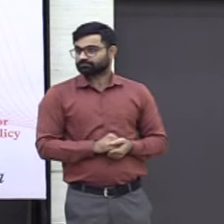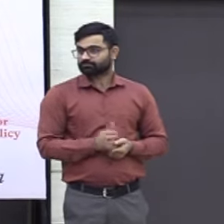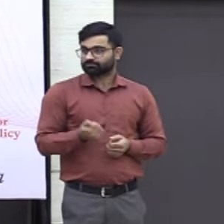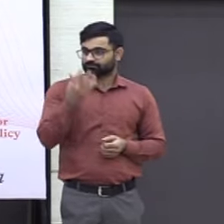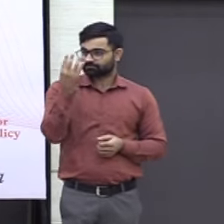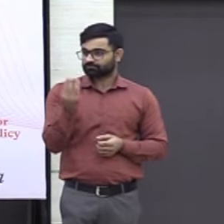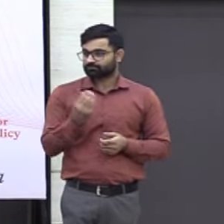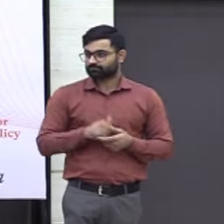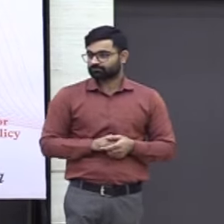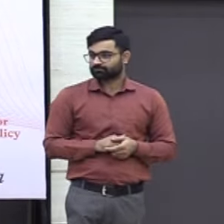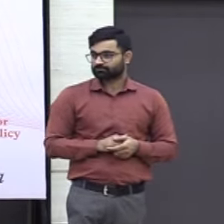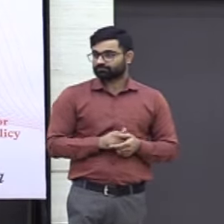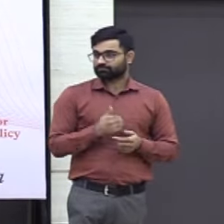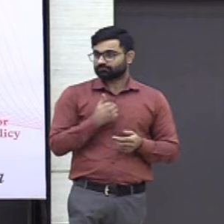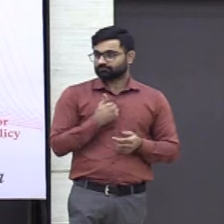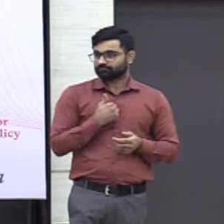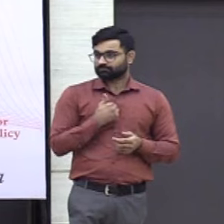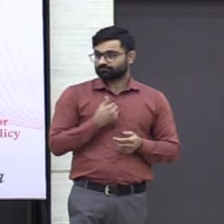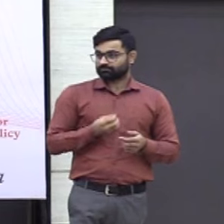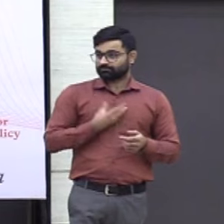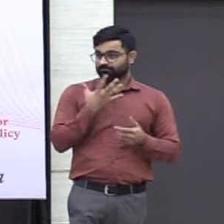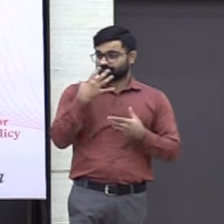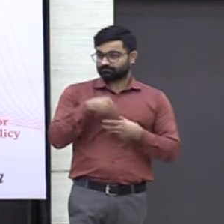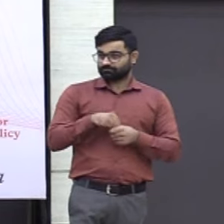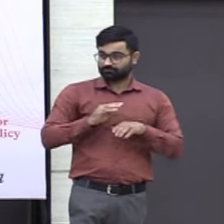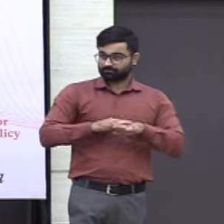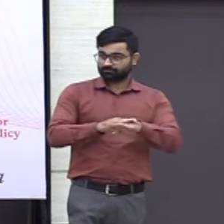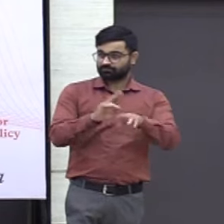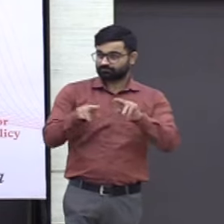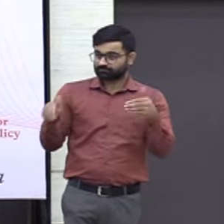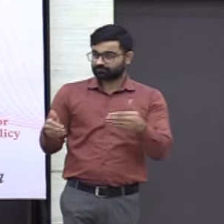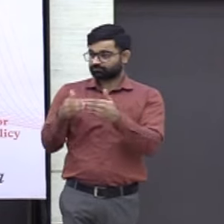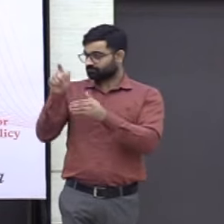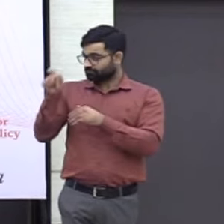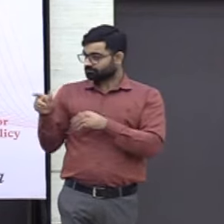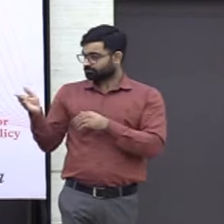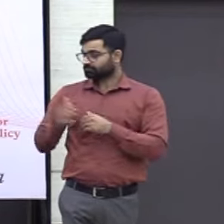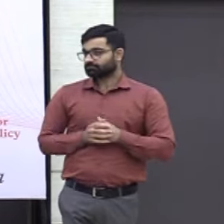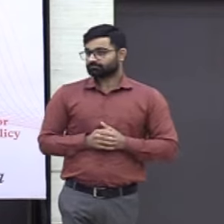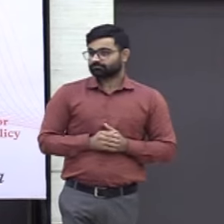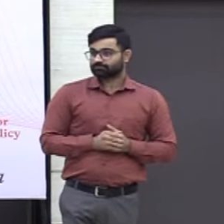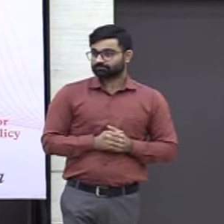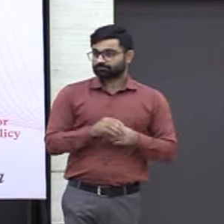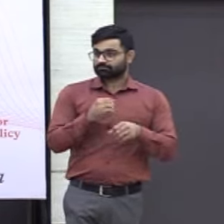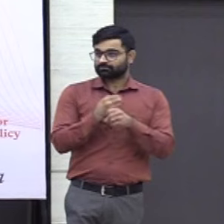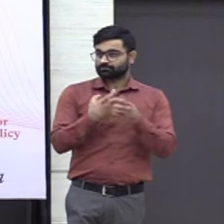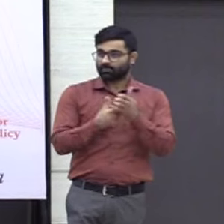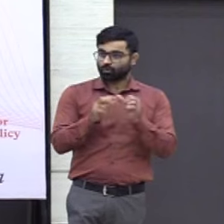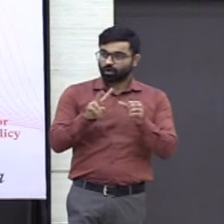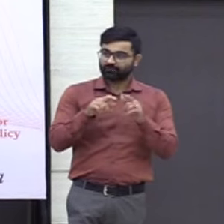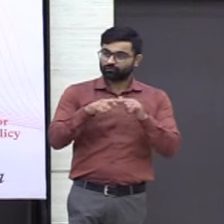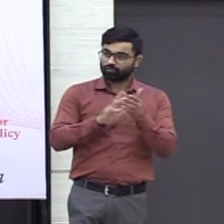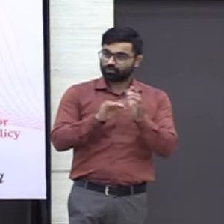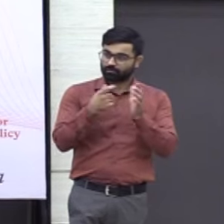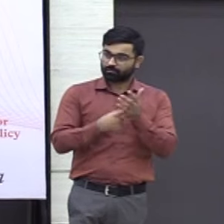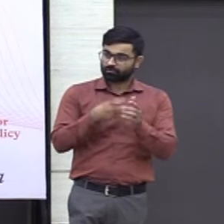Good evening, sir. It is a very wonderful experience to meet you in person. Sir, my name is Gaurav Kumar, and